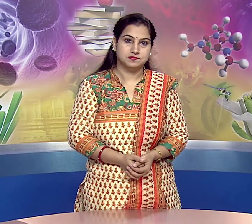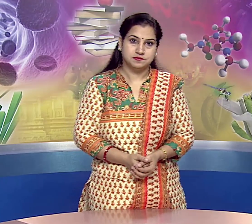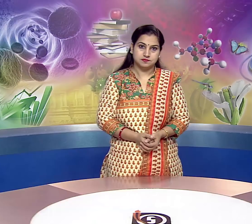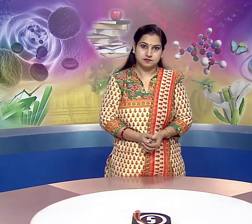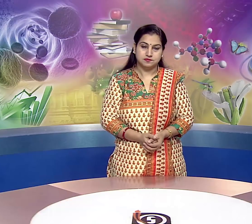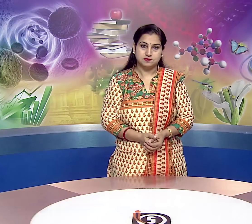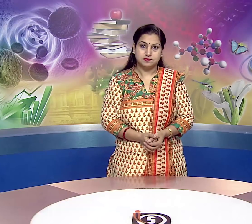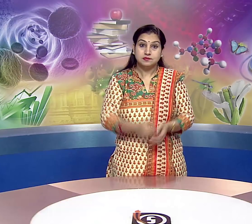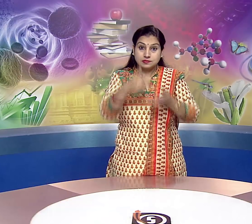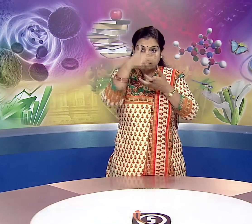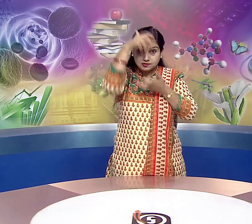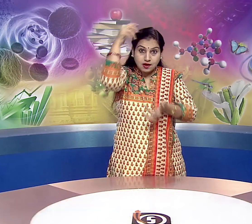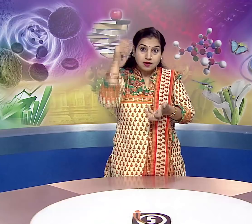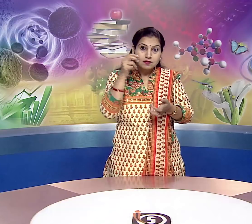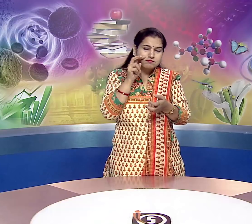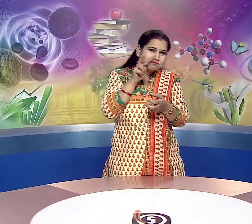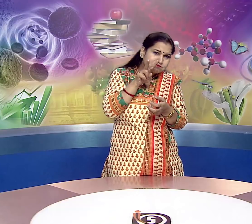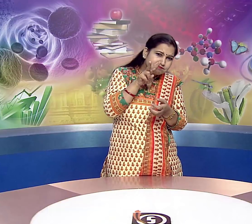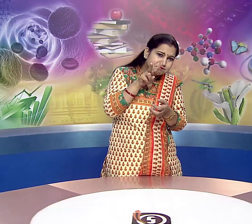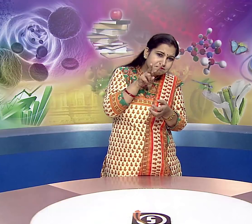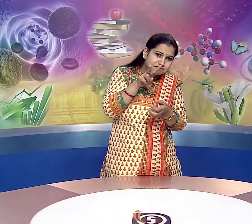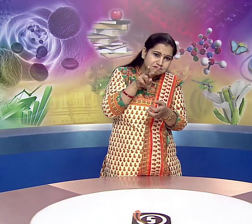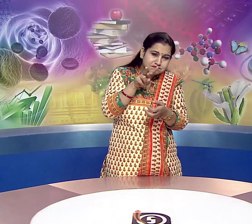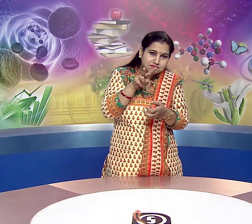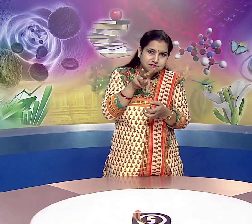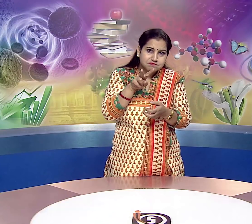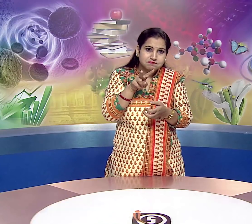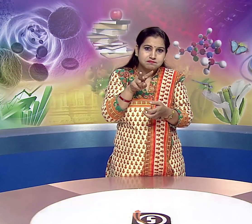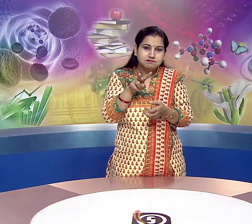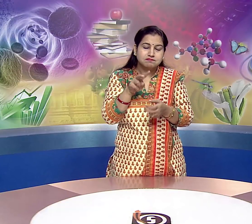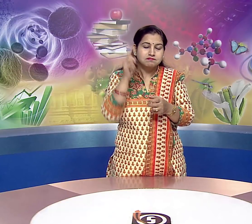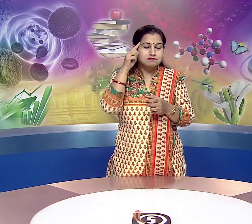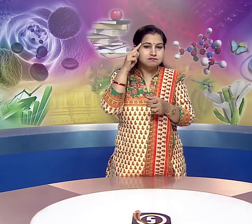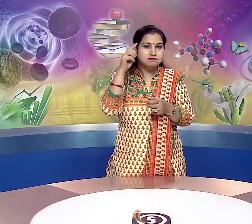The tiger, who was looking for a cool place